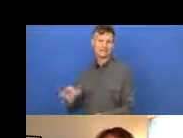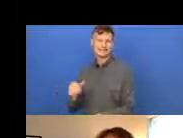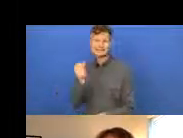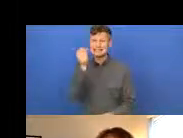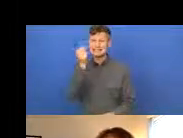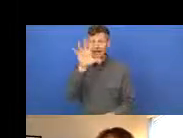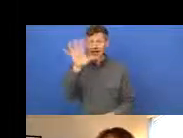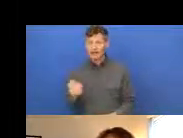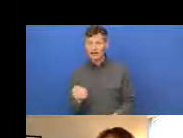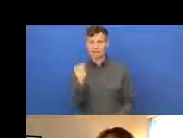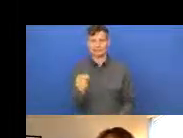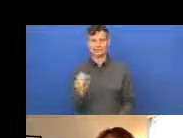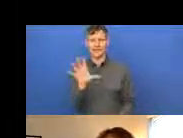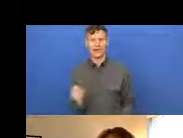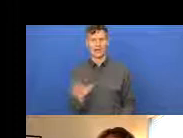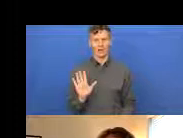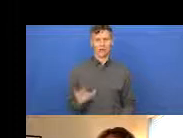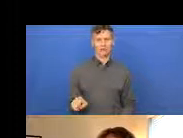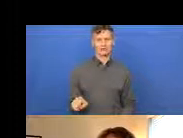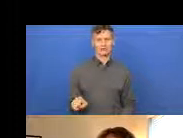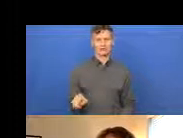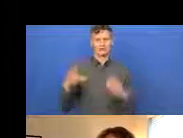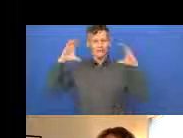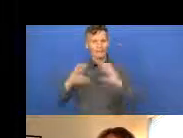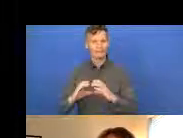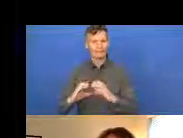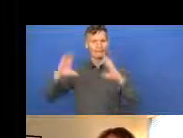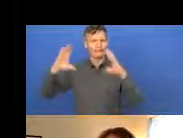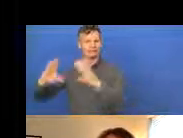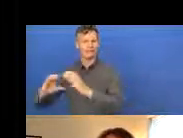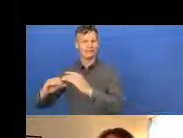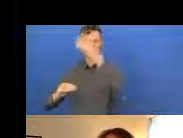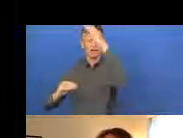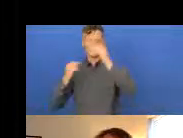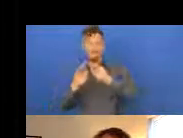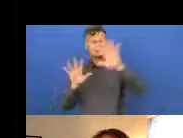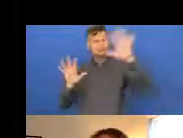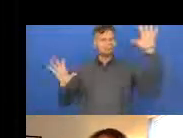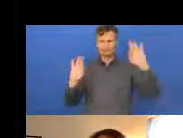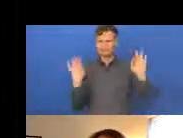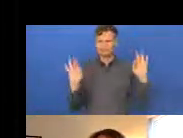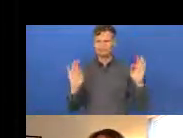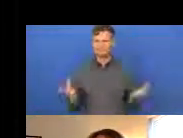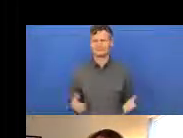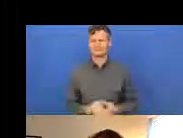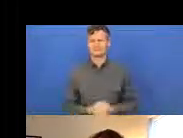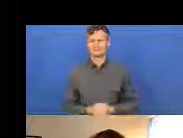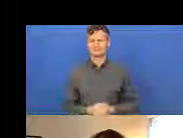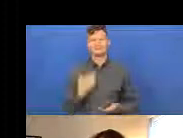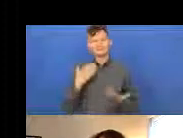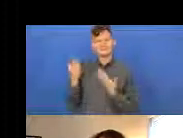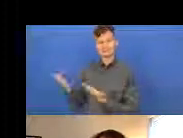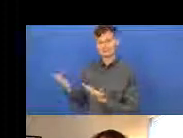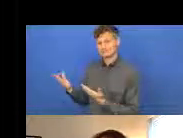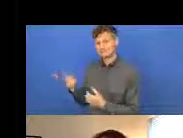from sub-Saharan Africa. Next slide. In addition to a lack of geographic